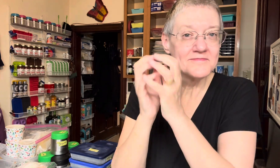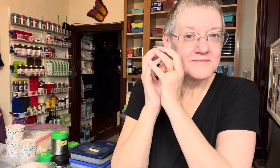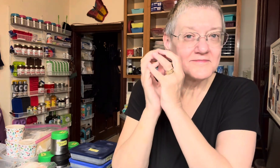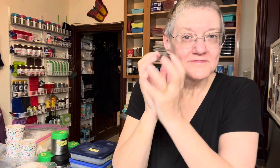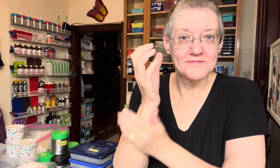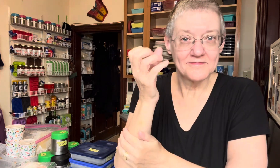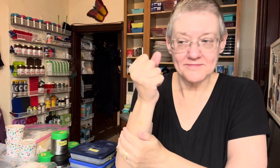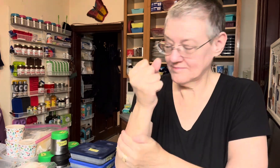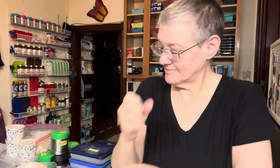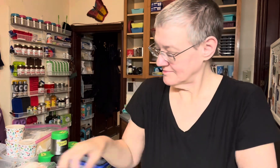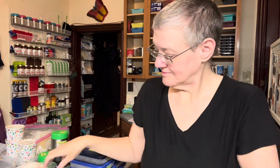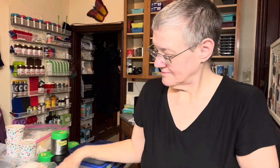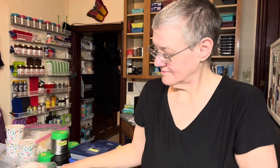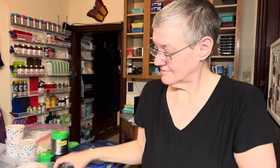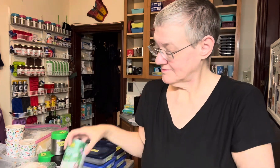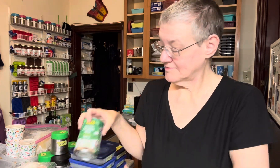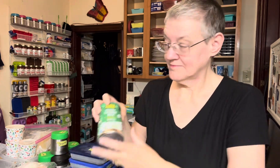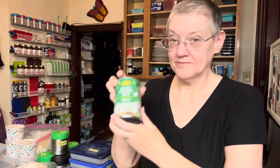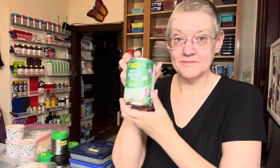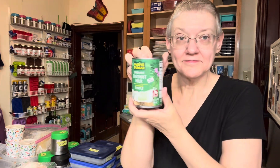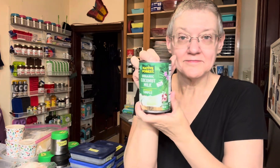Now with coconut milk.